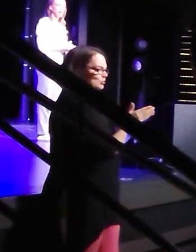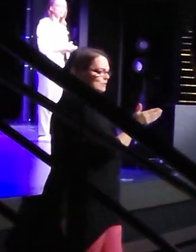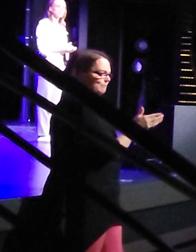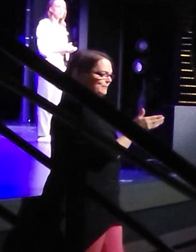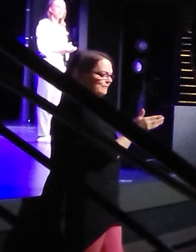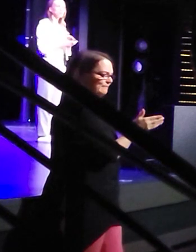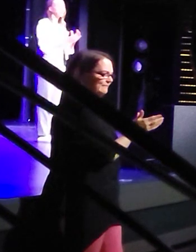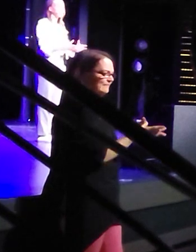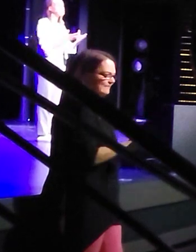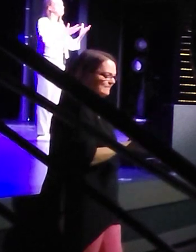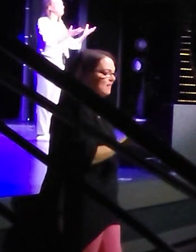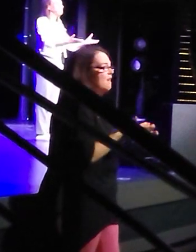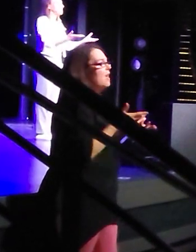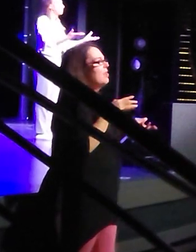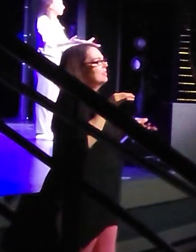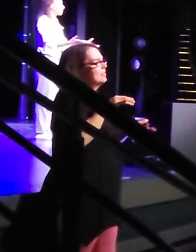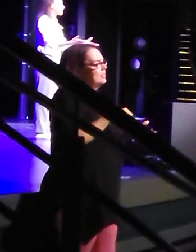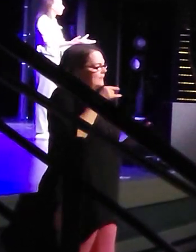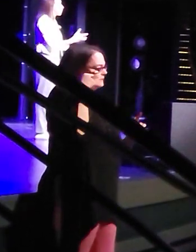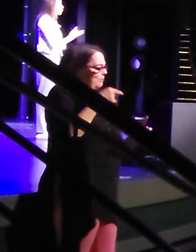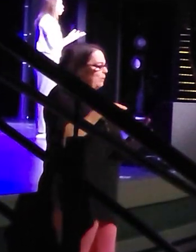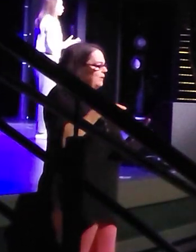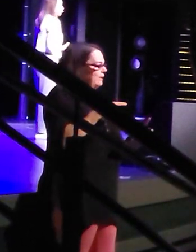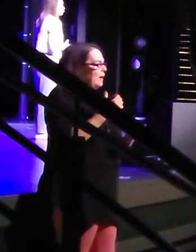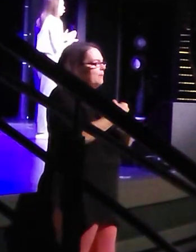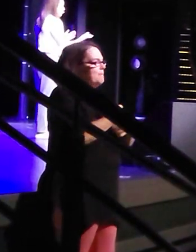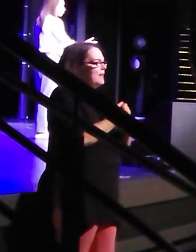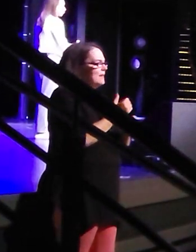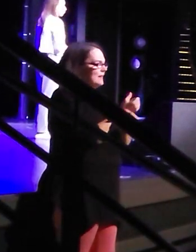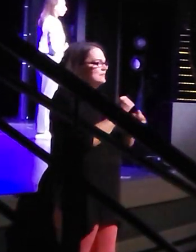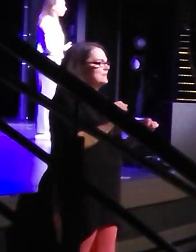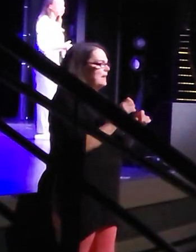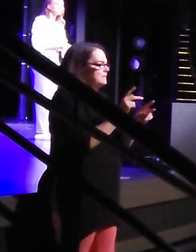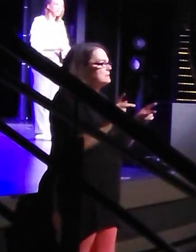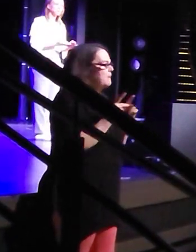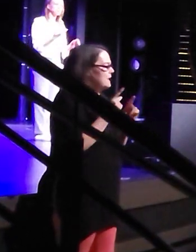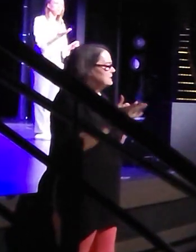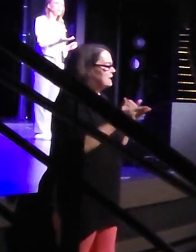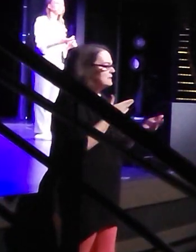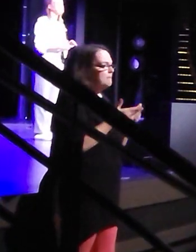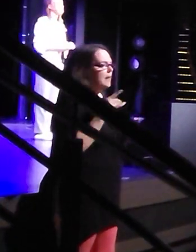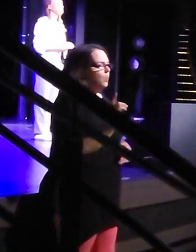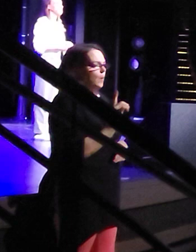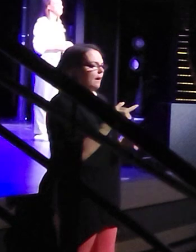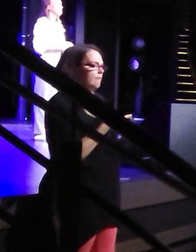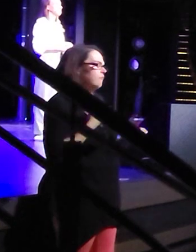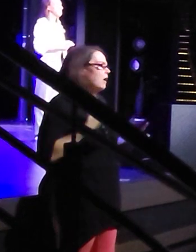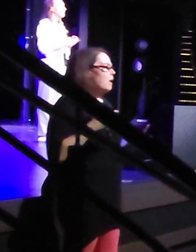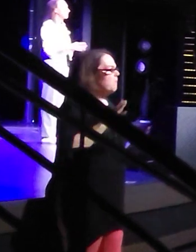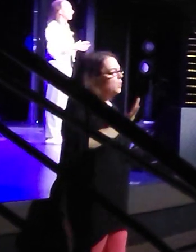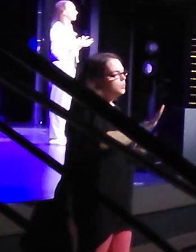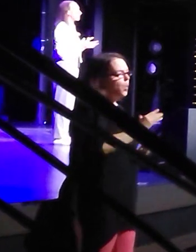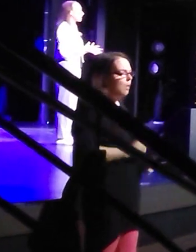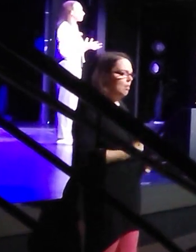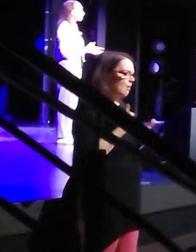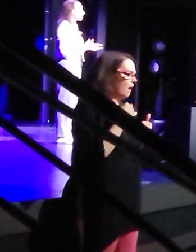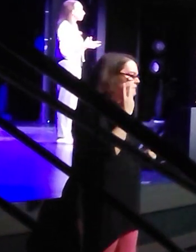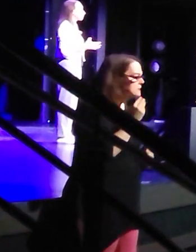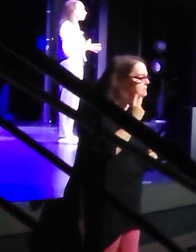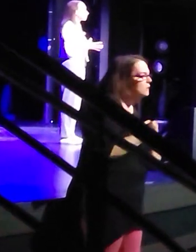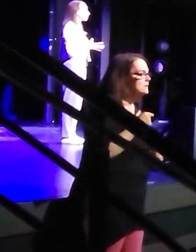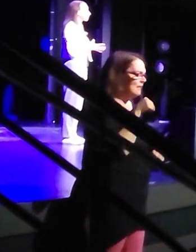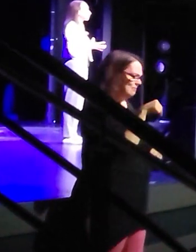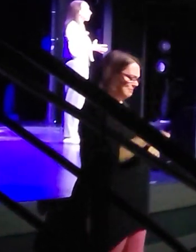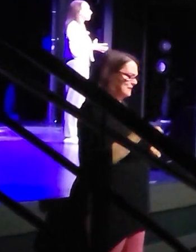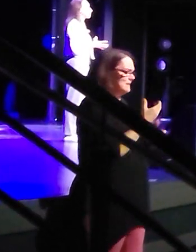what it's about, creating a safe space, no matter where you're from, no matter your life experience. This is a safe